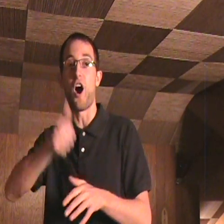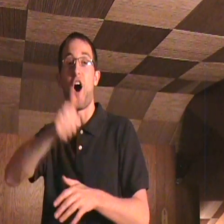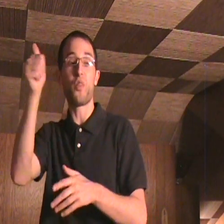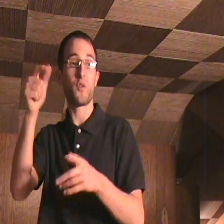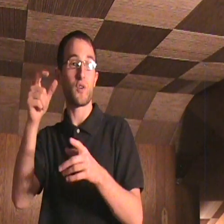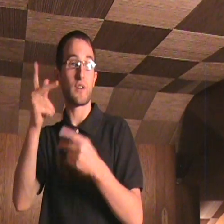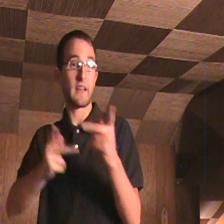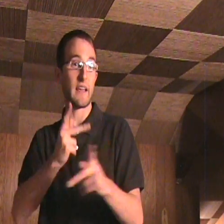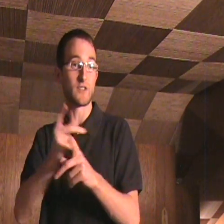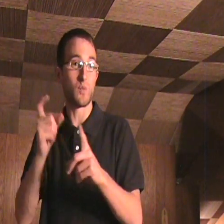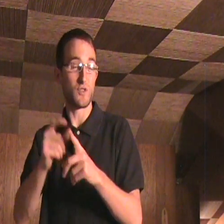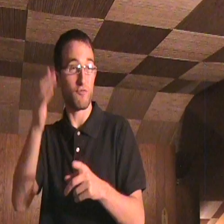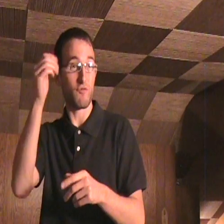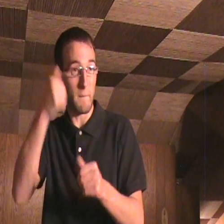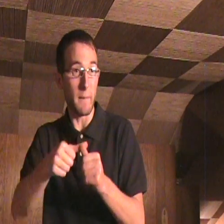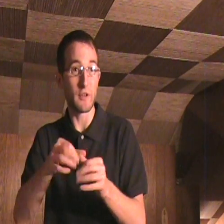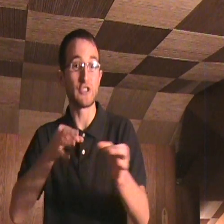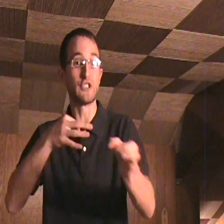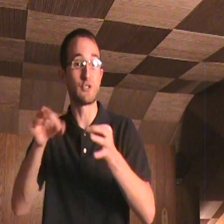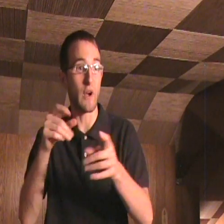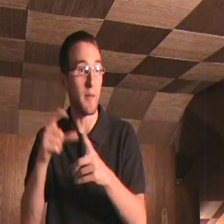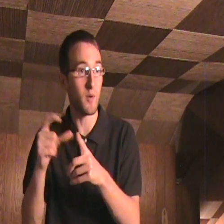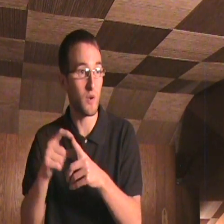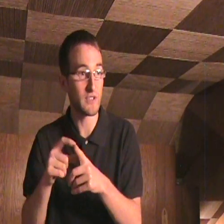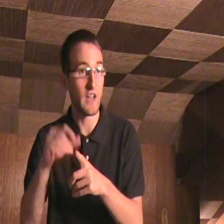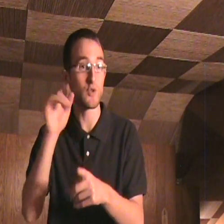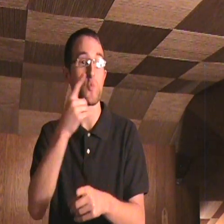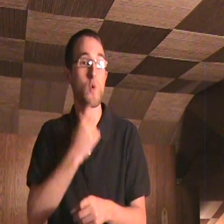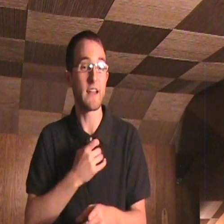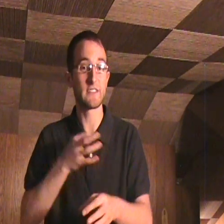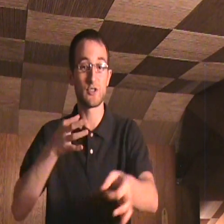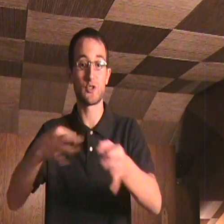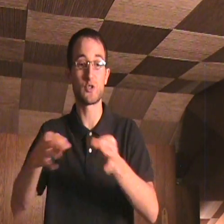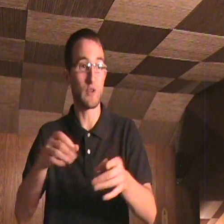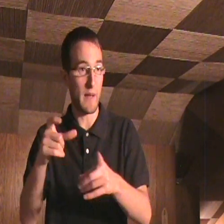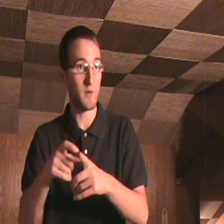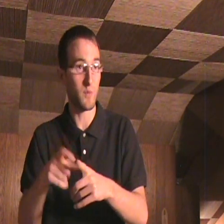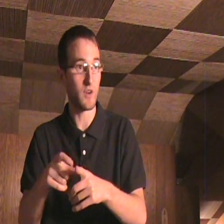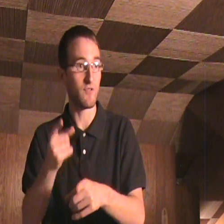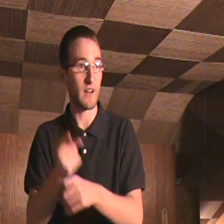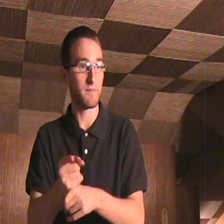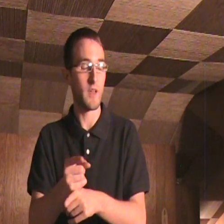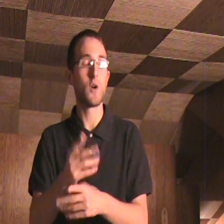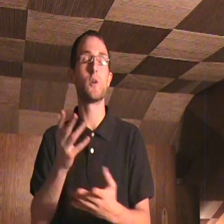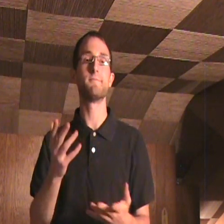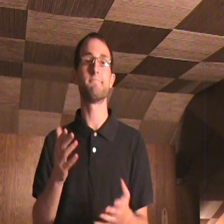fun describing words. What kind of word is happy?